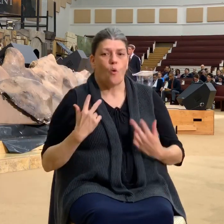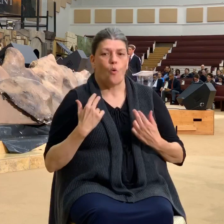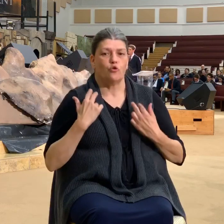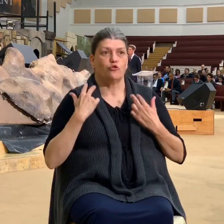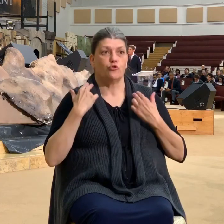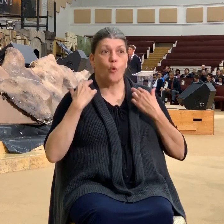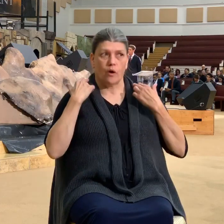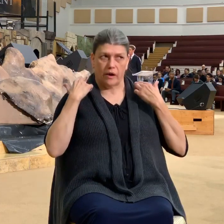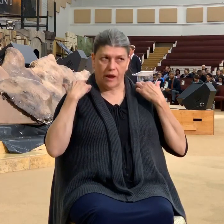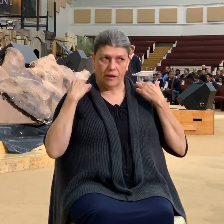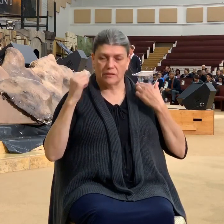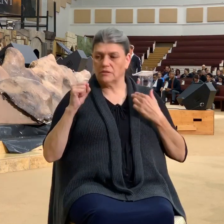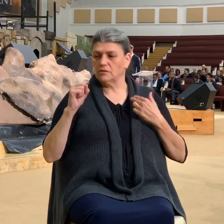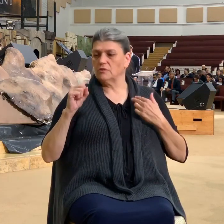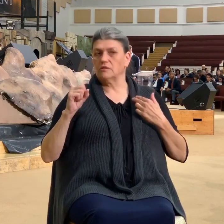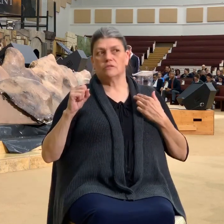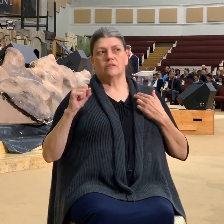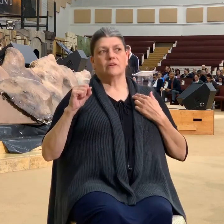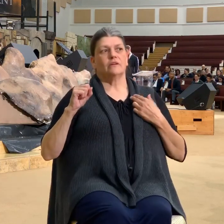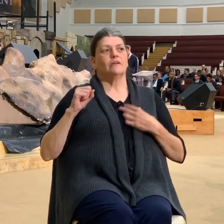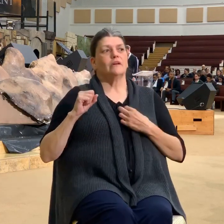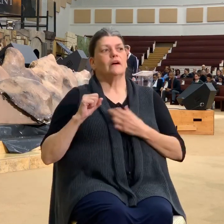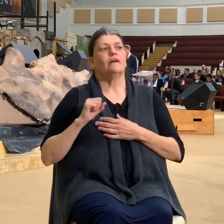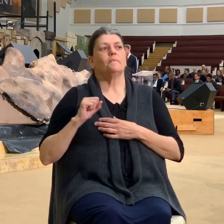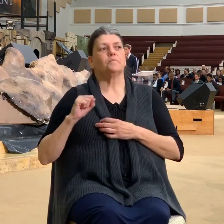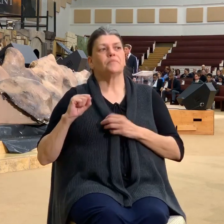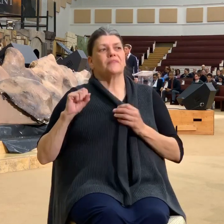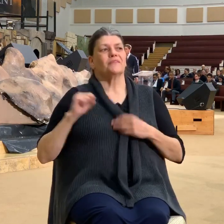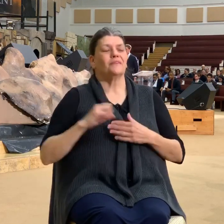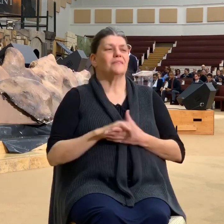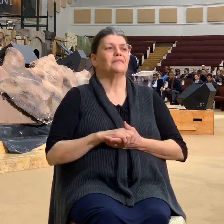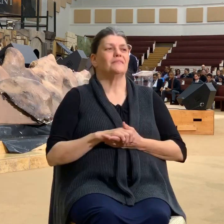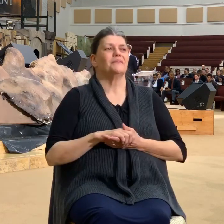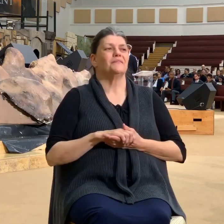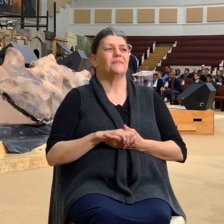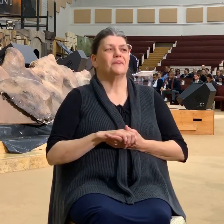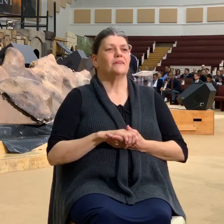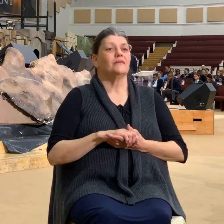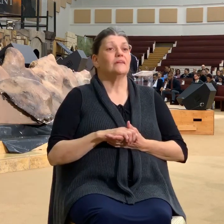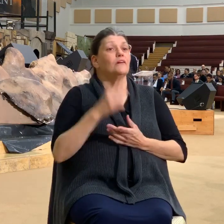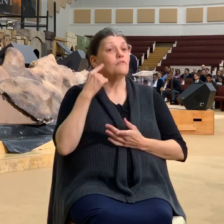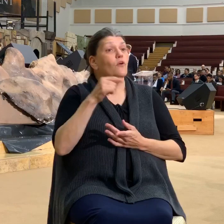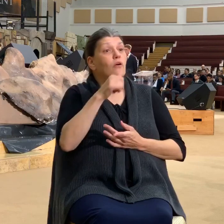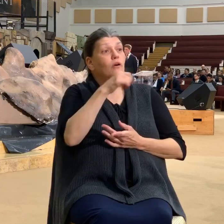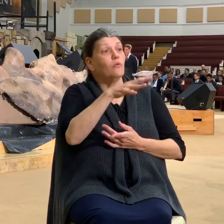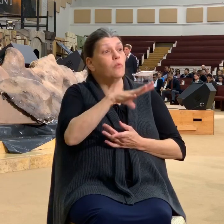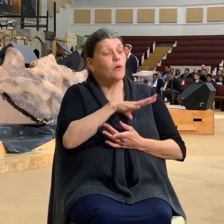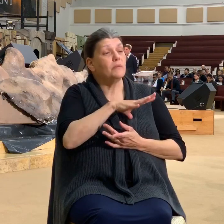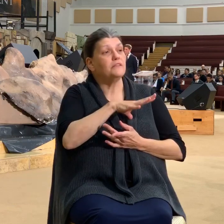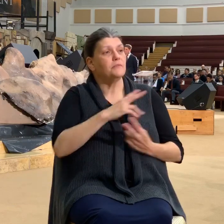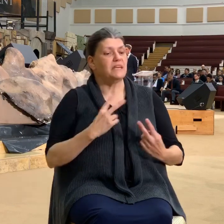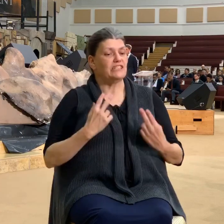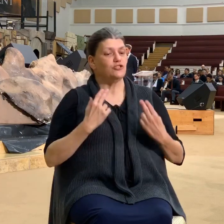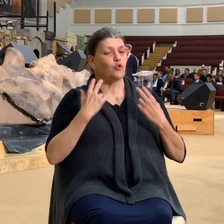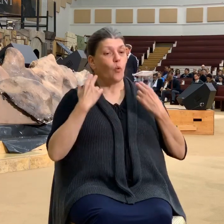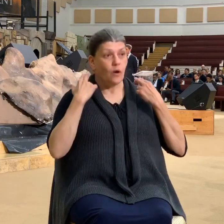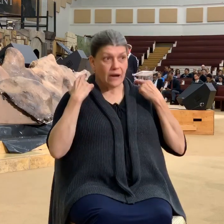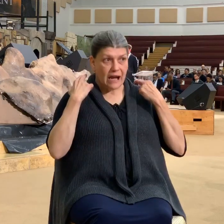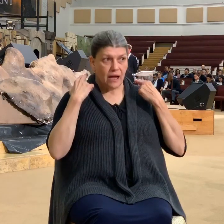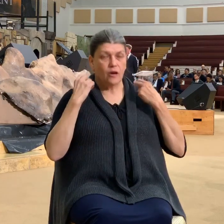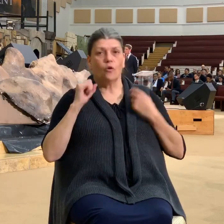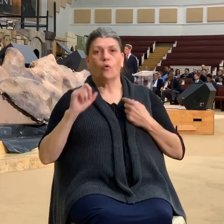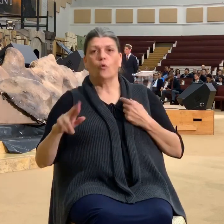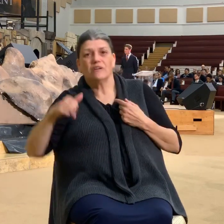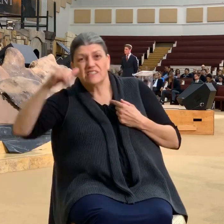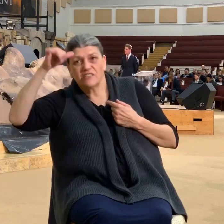is Jewish. They understood this. Okay? He said, for a woman to be shorn or shaven, let her be covered.